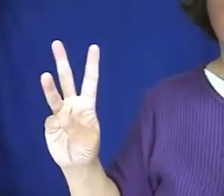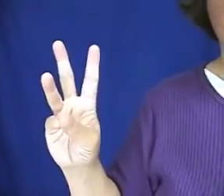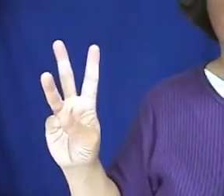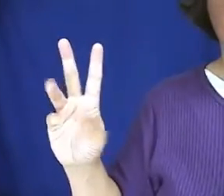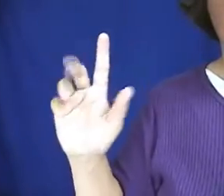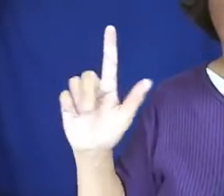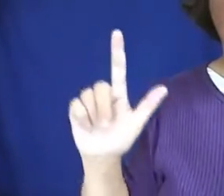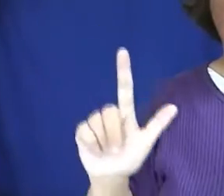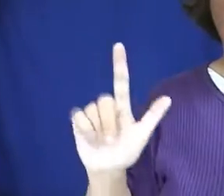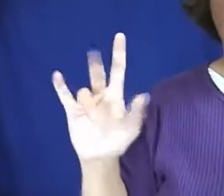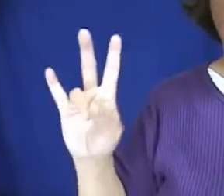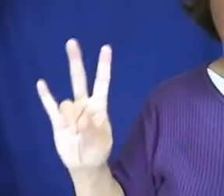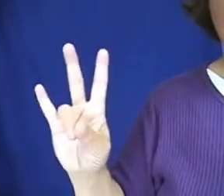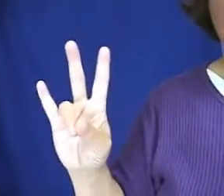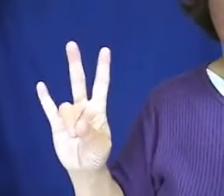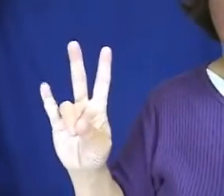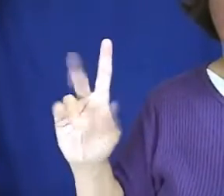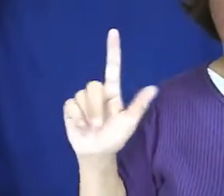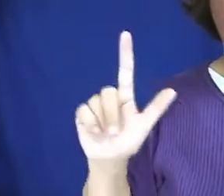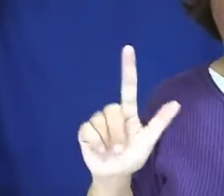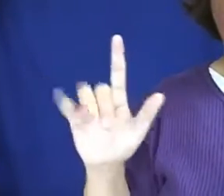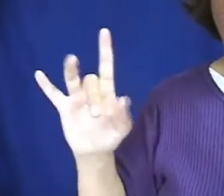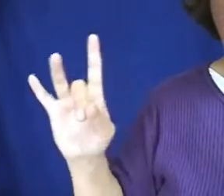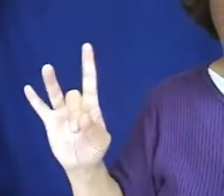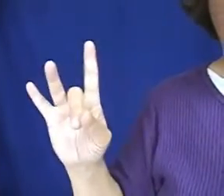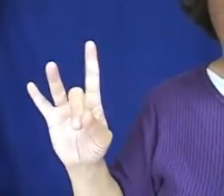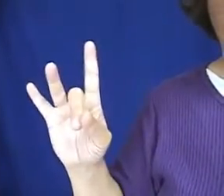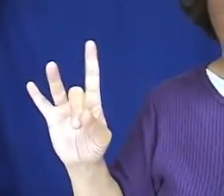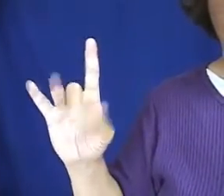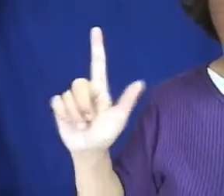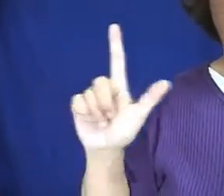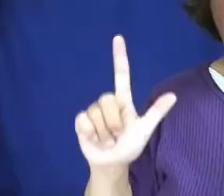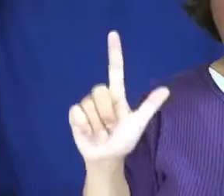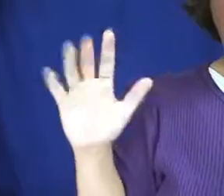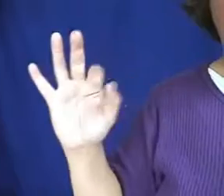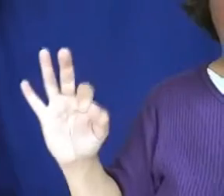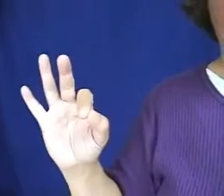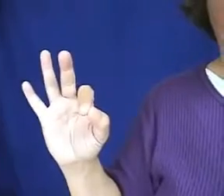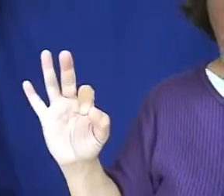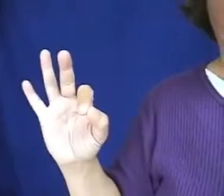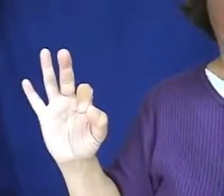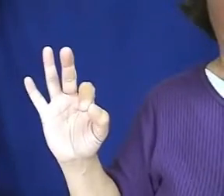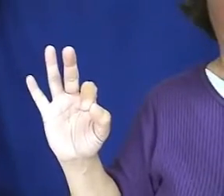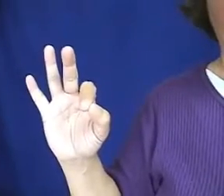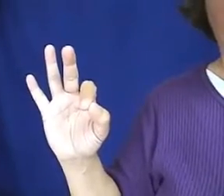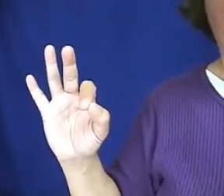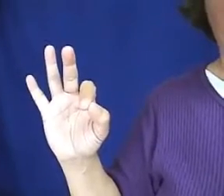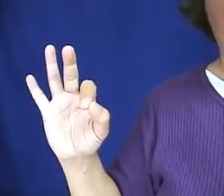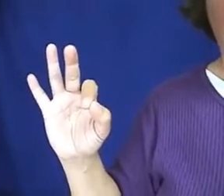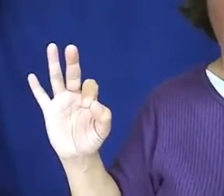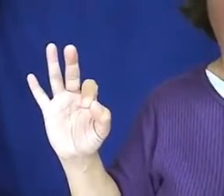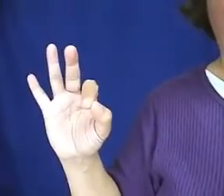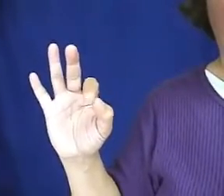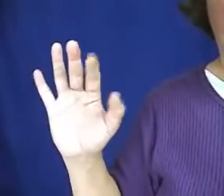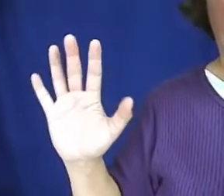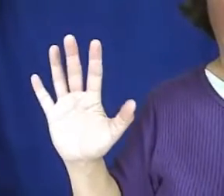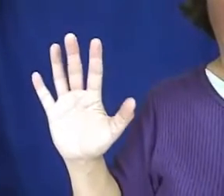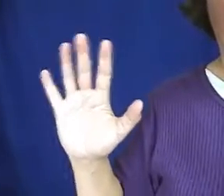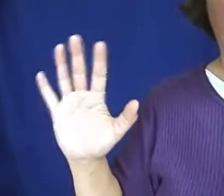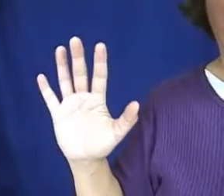26, 27, 28, 29 are all relatively normal considering L in place of